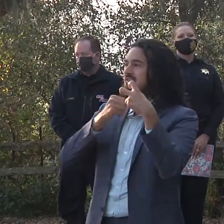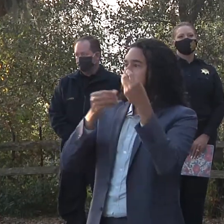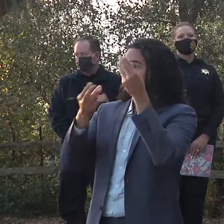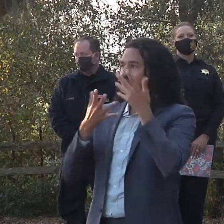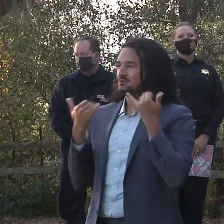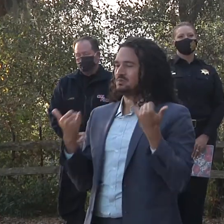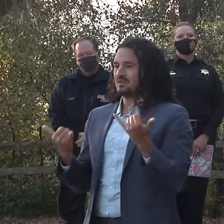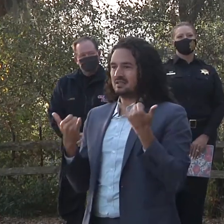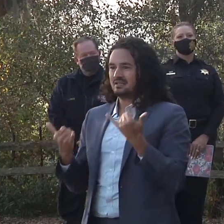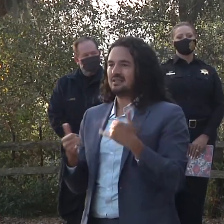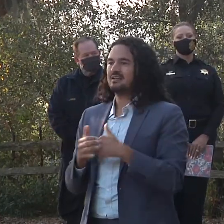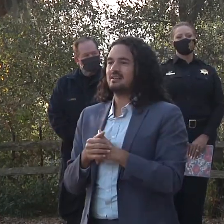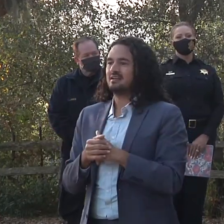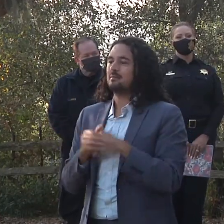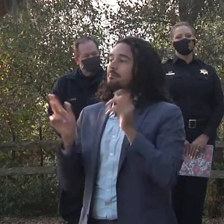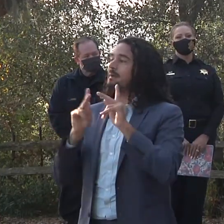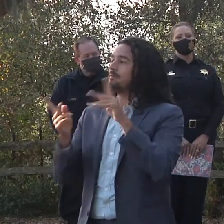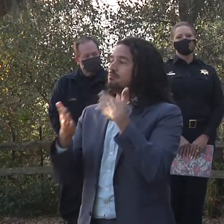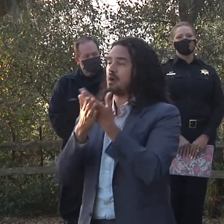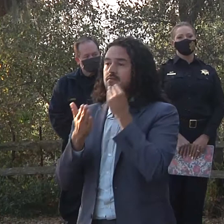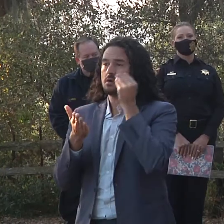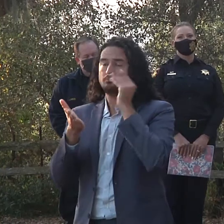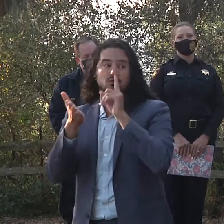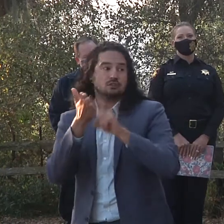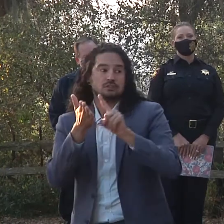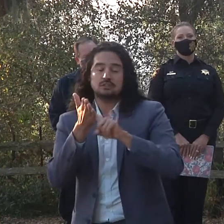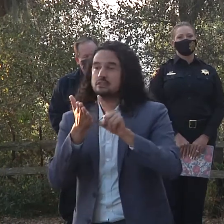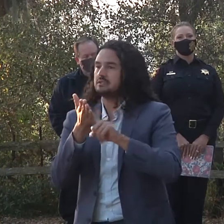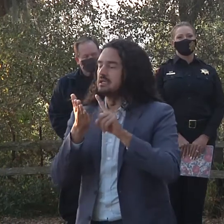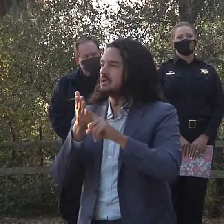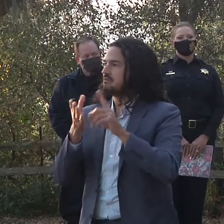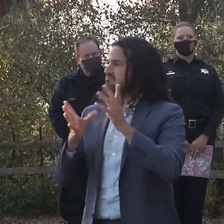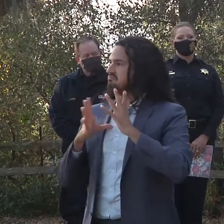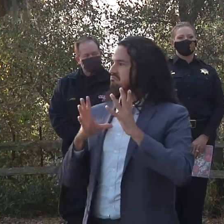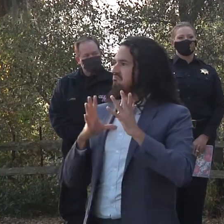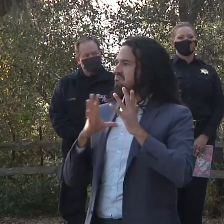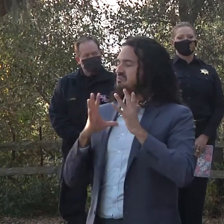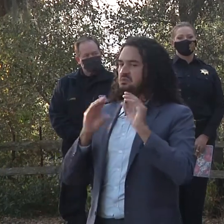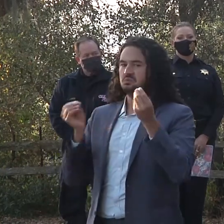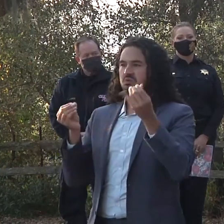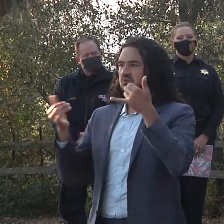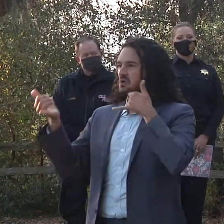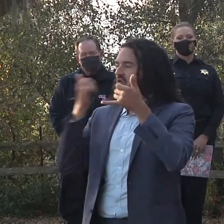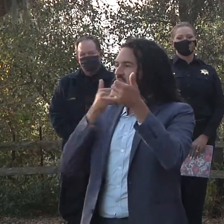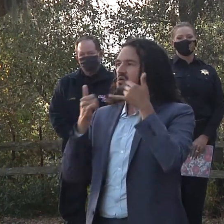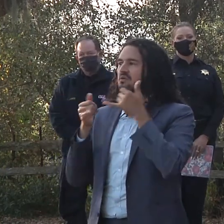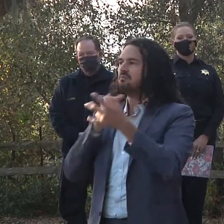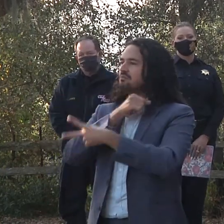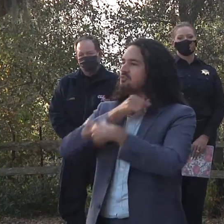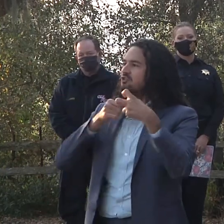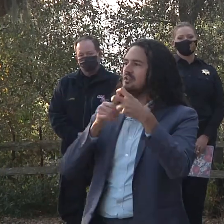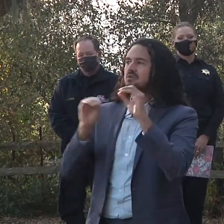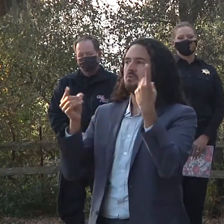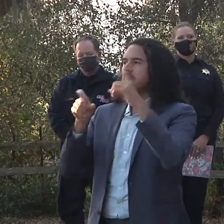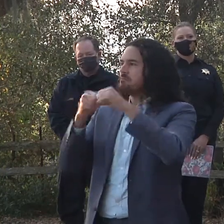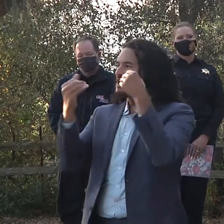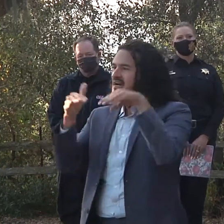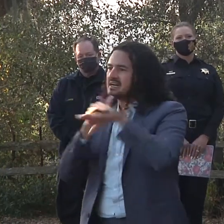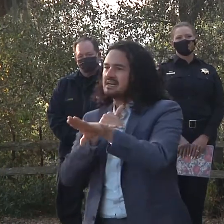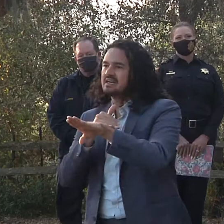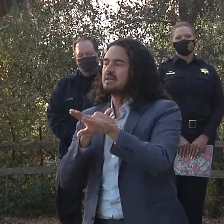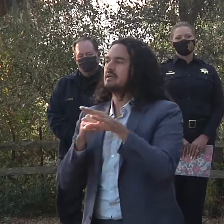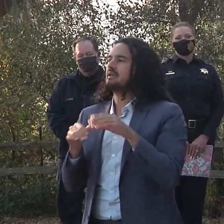home. Is that so far we are at, not necessarily at home, but people that are displaced from this fire, is knowing